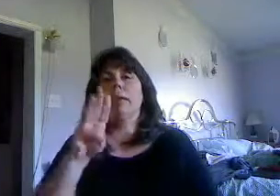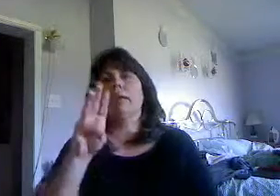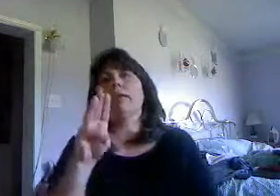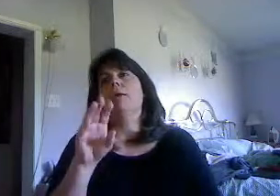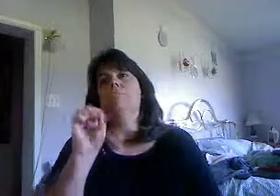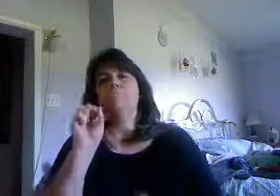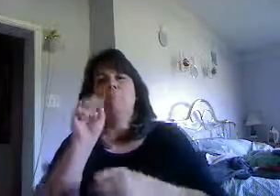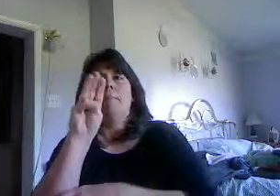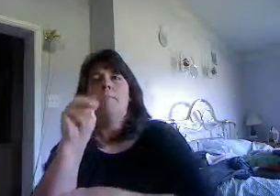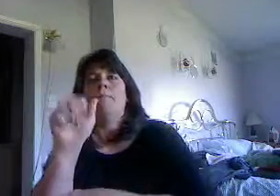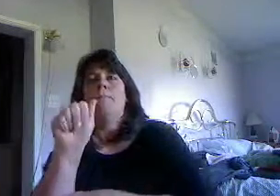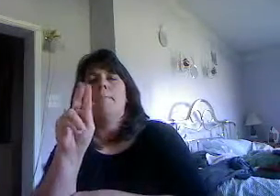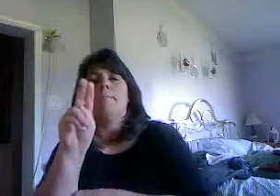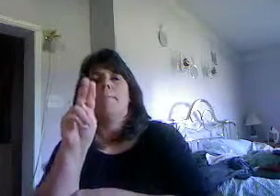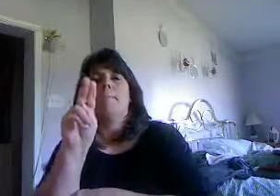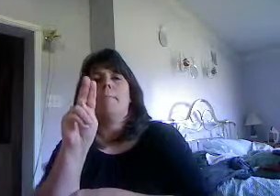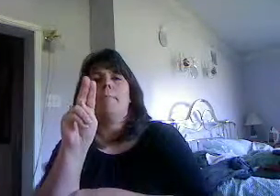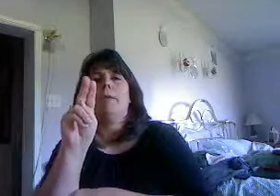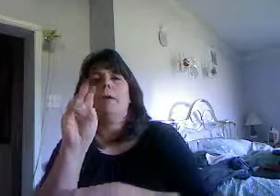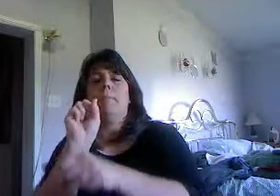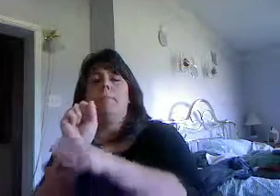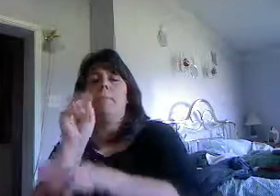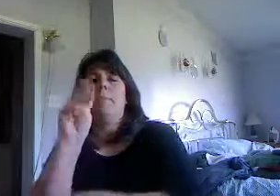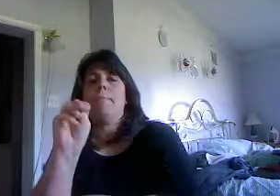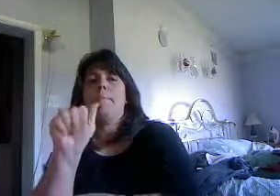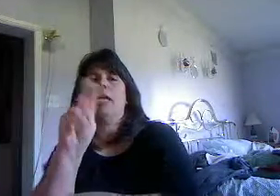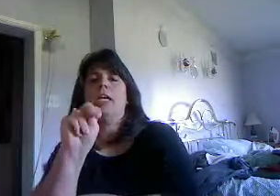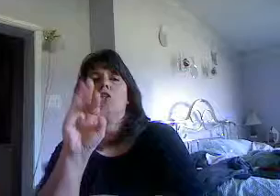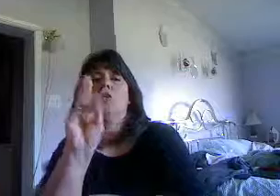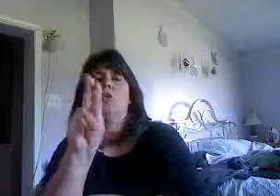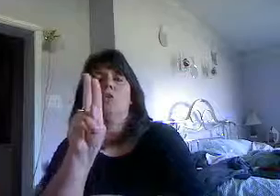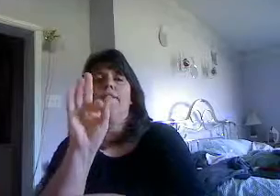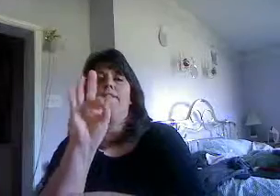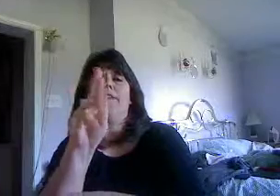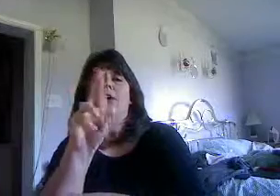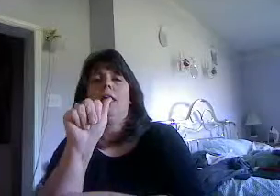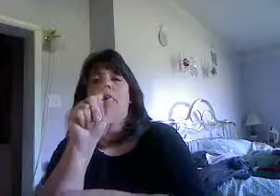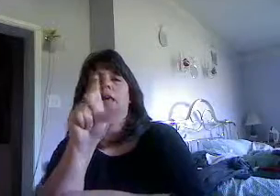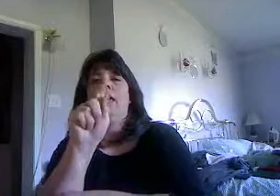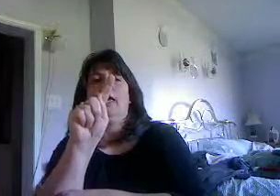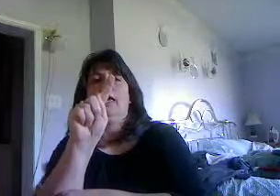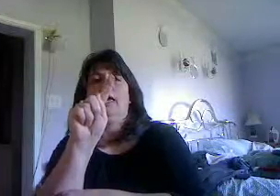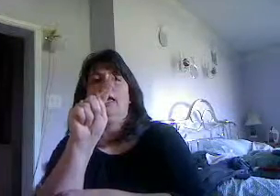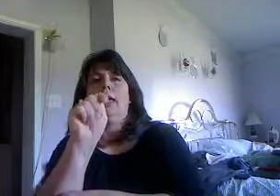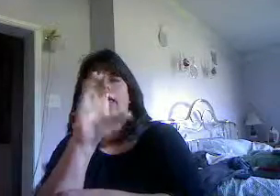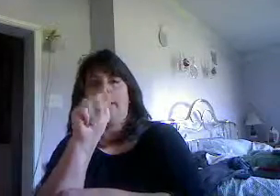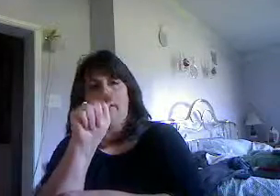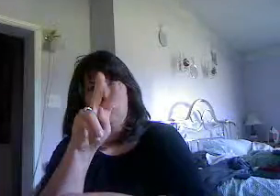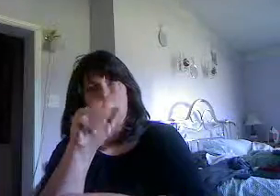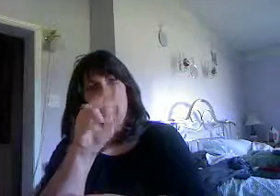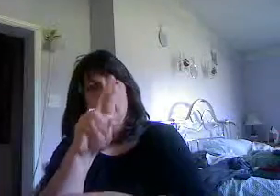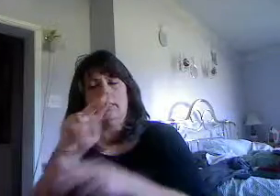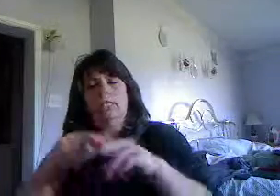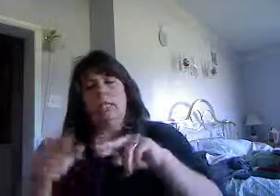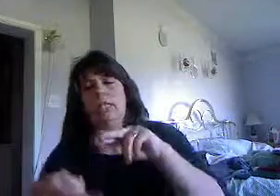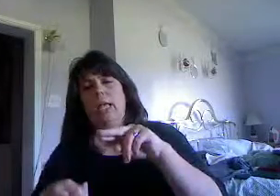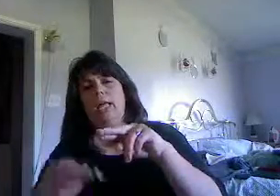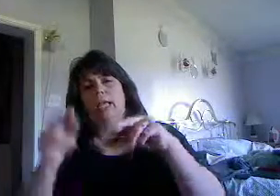nationally. Manufacturing employment is declining. Our manufacturing production processes are now more efficient, so we use fewer